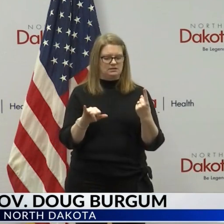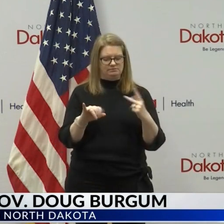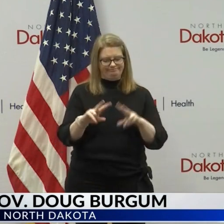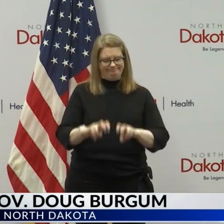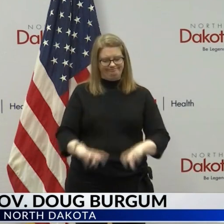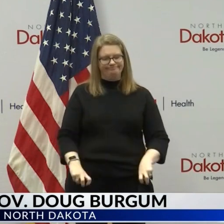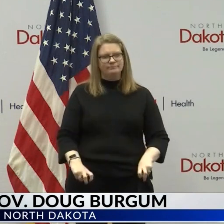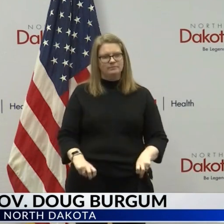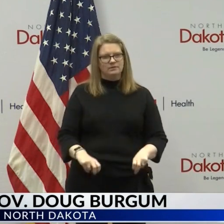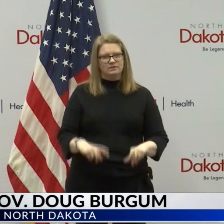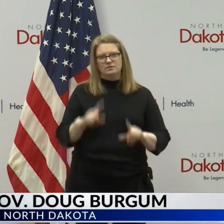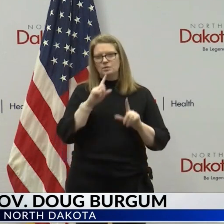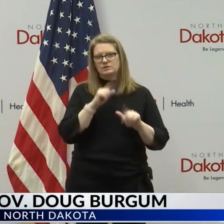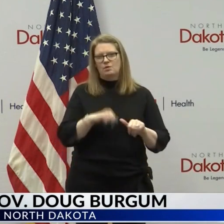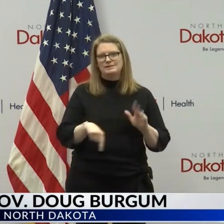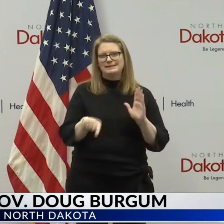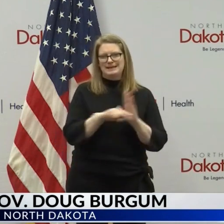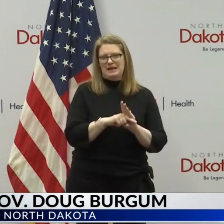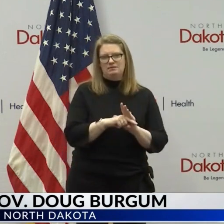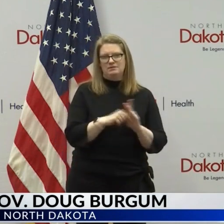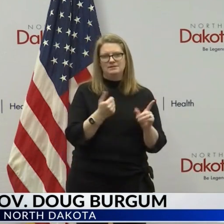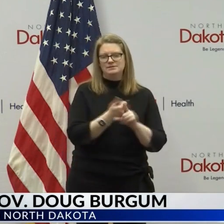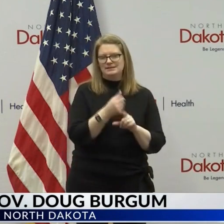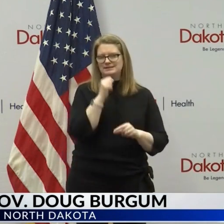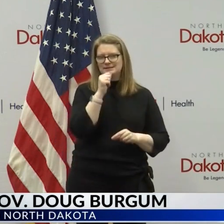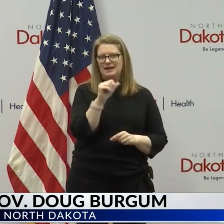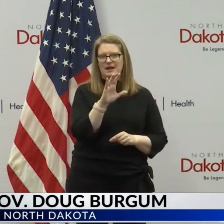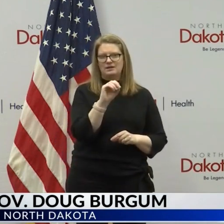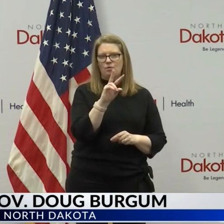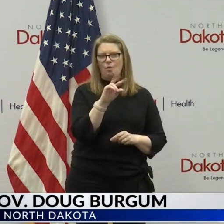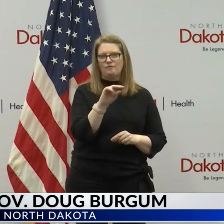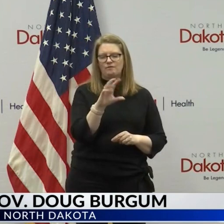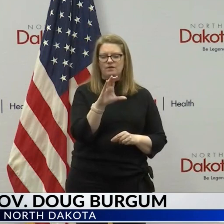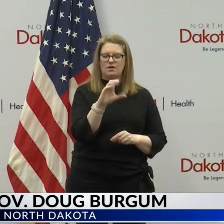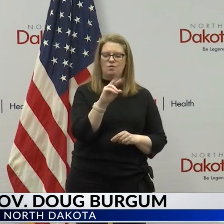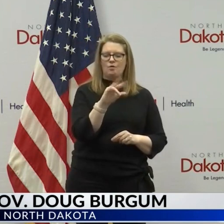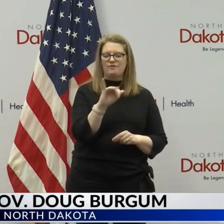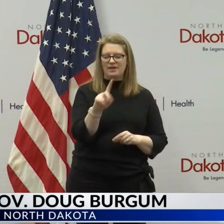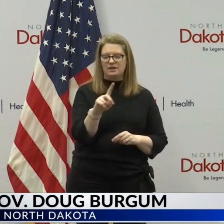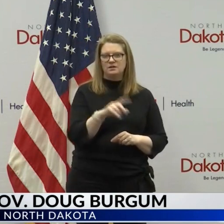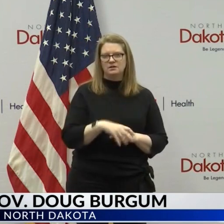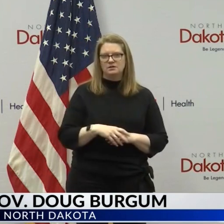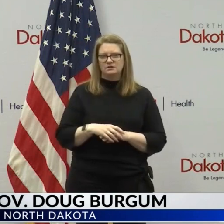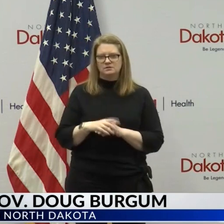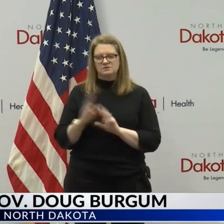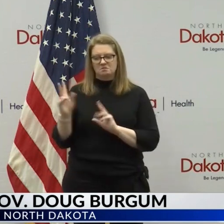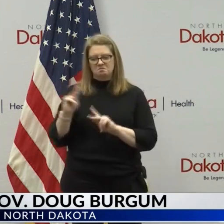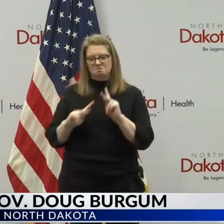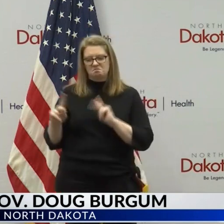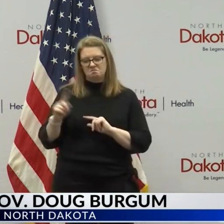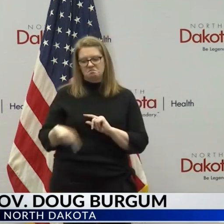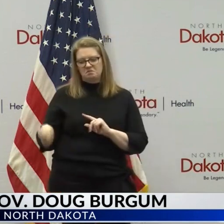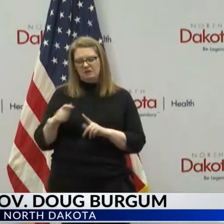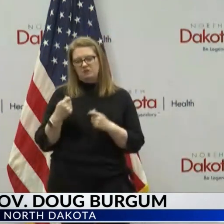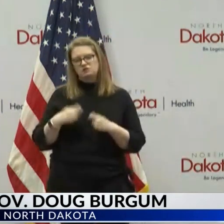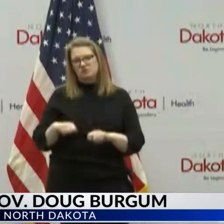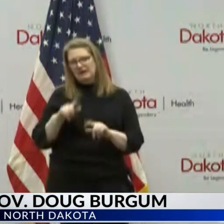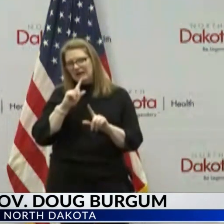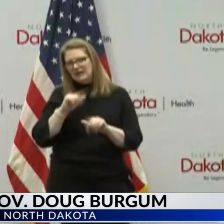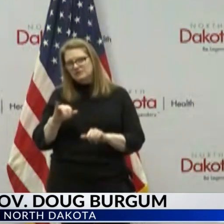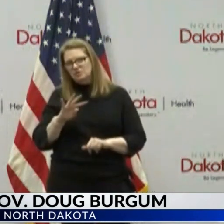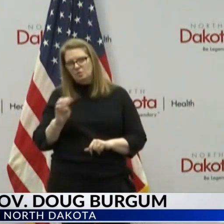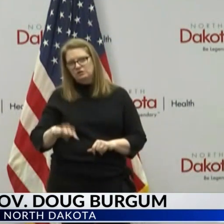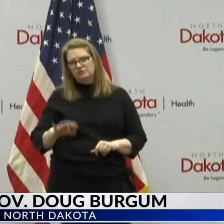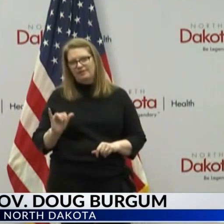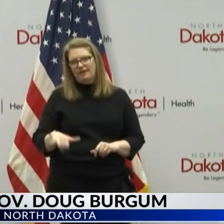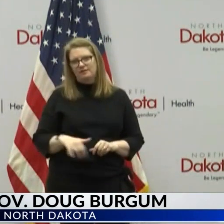where the result was negative. It was not COVID, was part of that. But so I know that our people are trying to get that answer to that question.